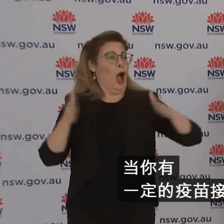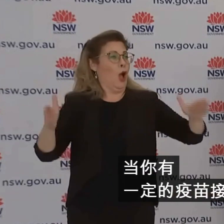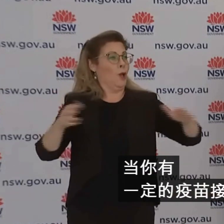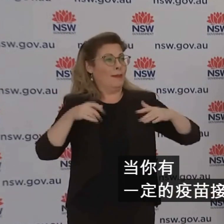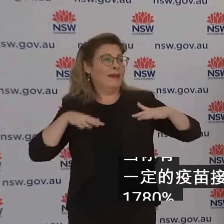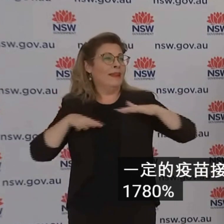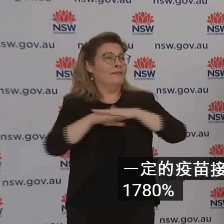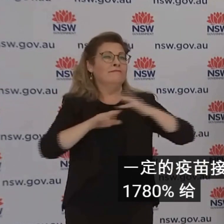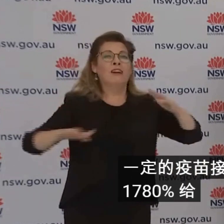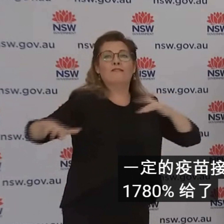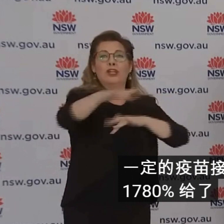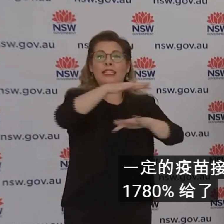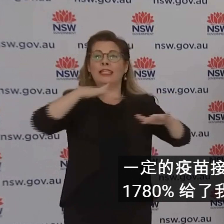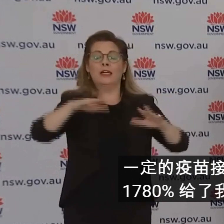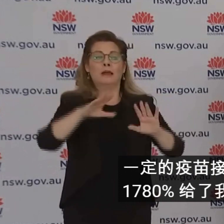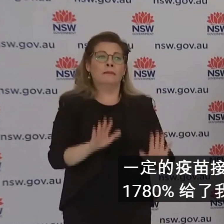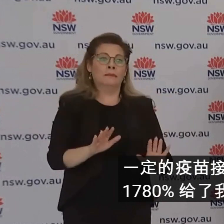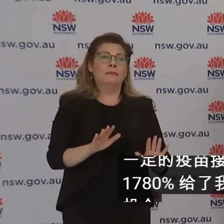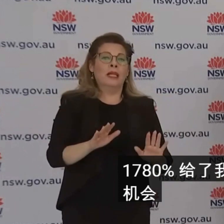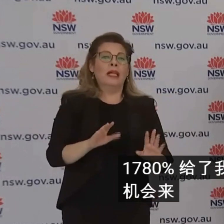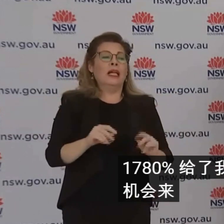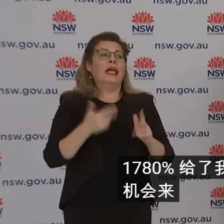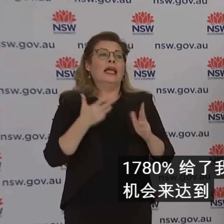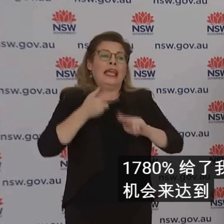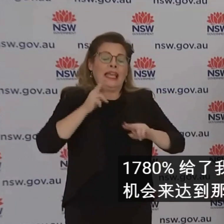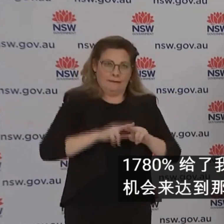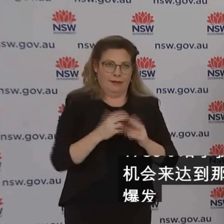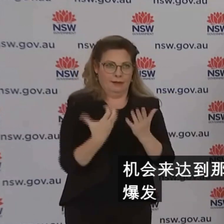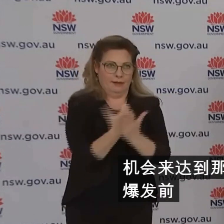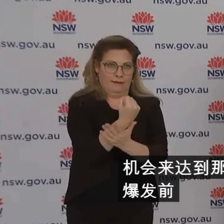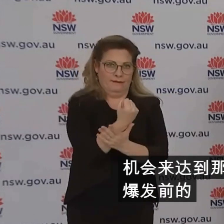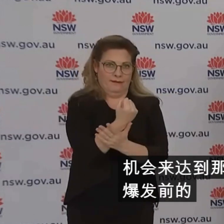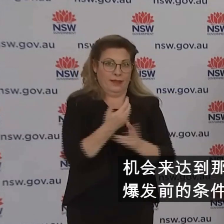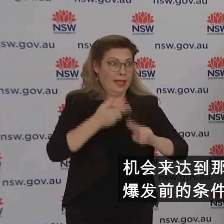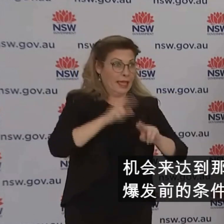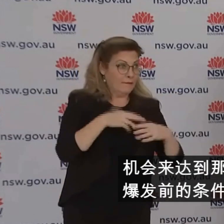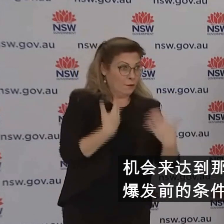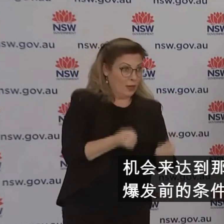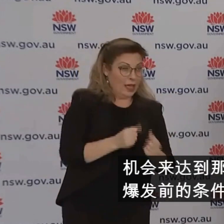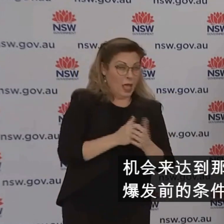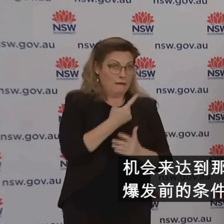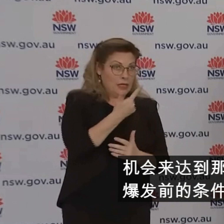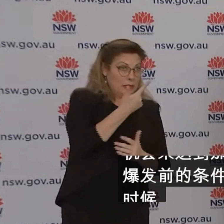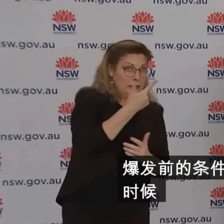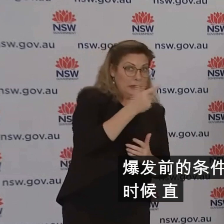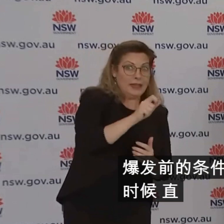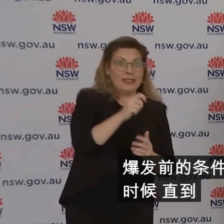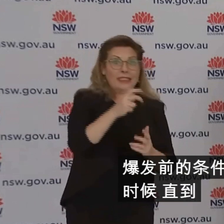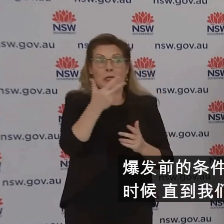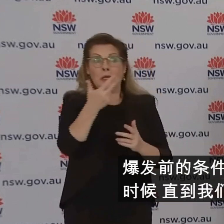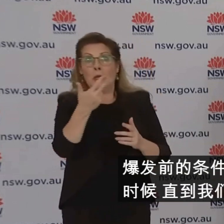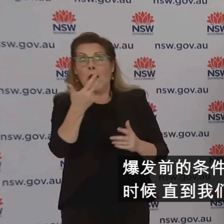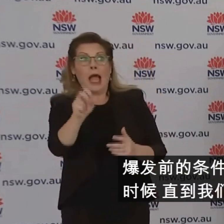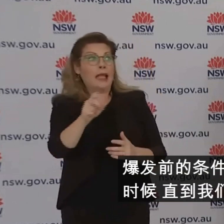vaccination. Obviously 70 and 80% gives us those opportunities to get to those pre-outbreak conditions. But until that time, until